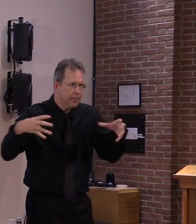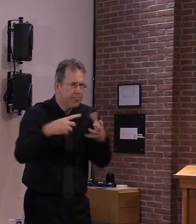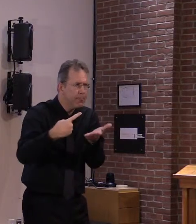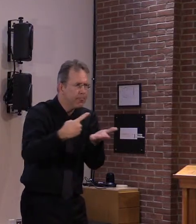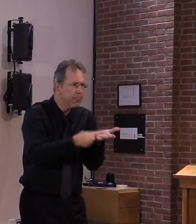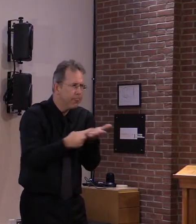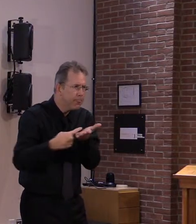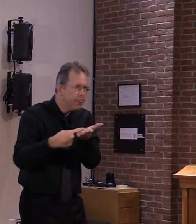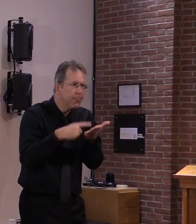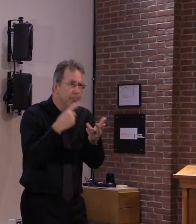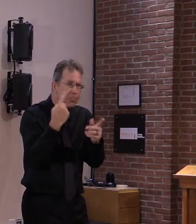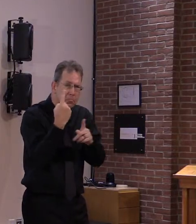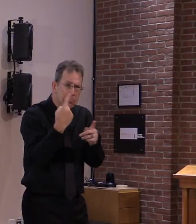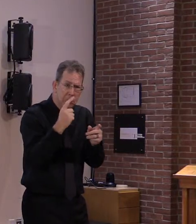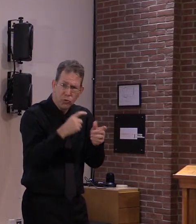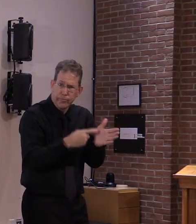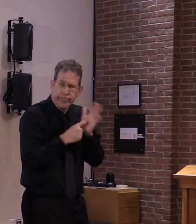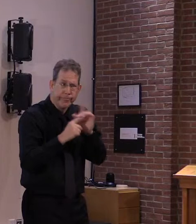being